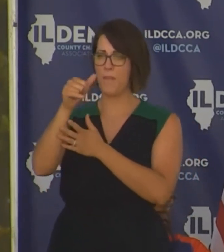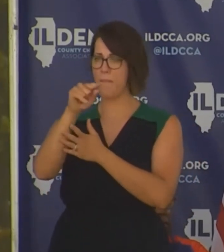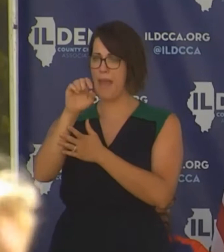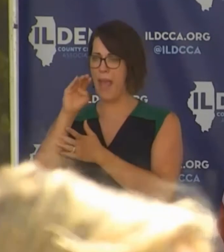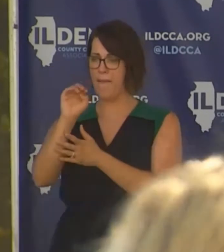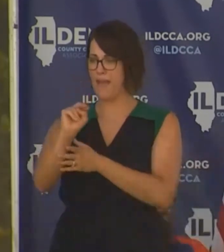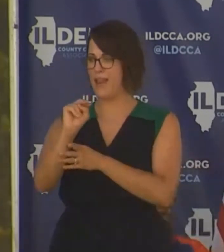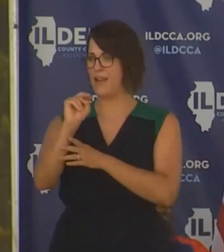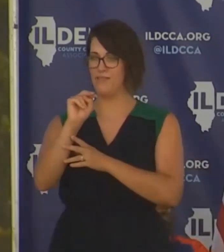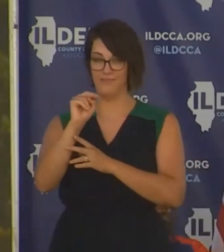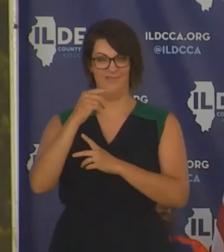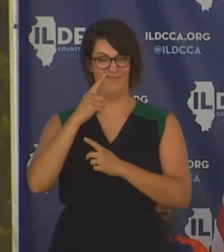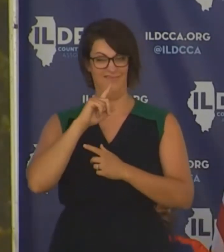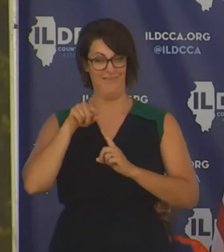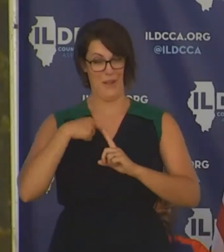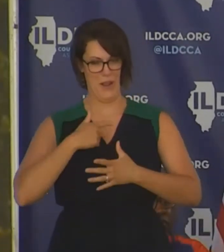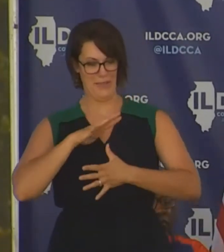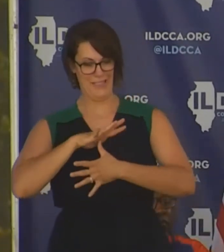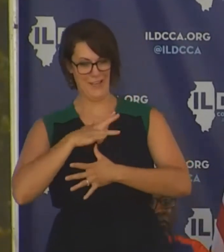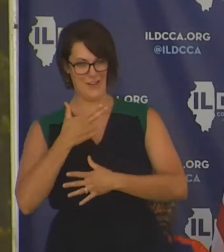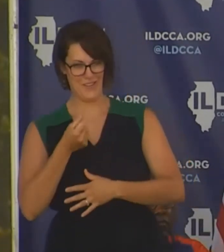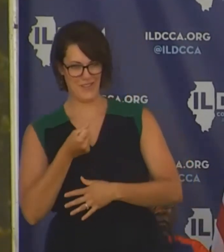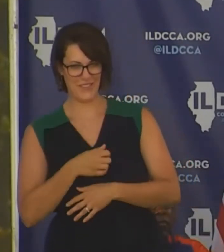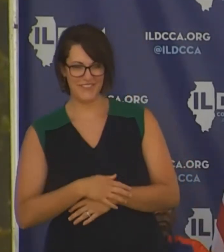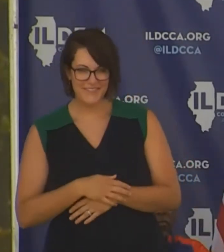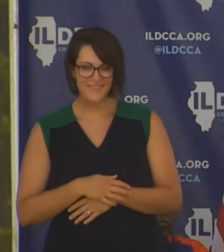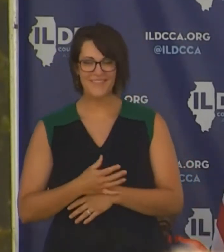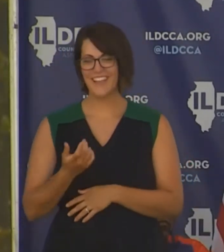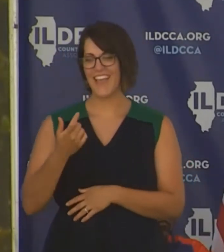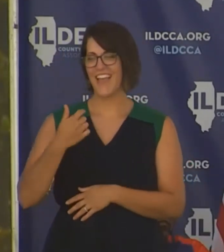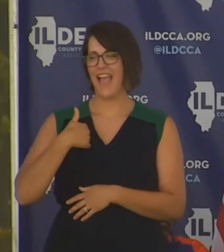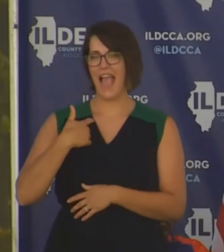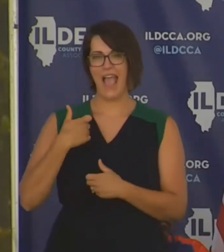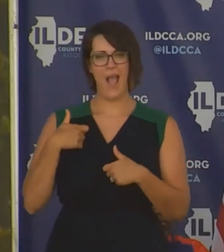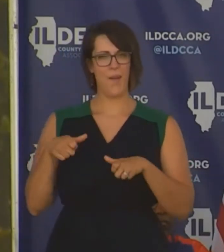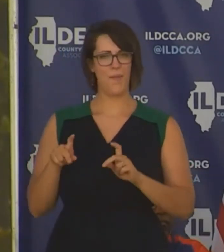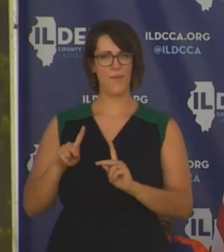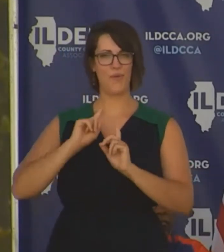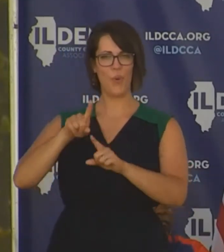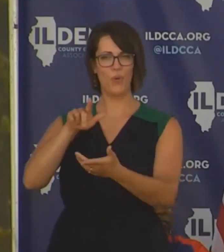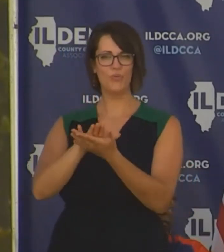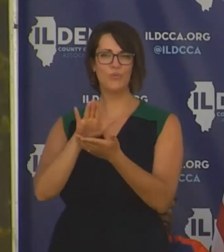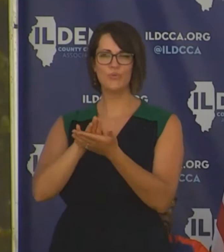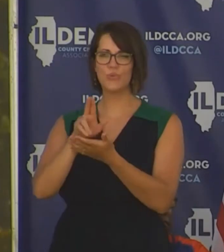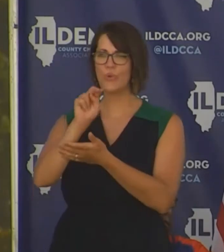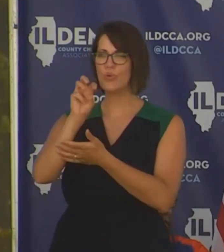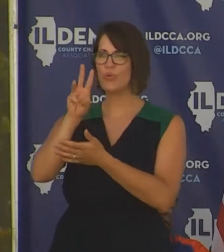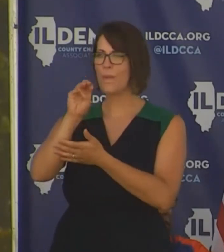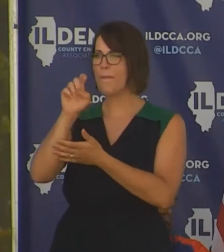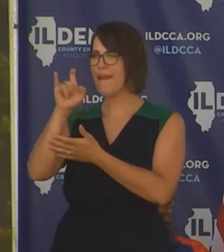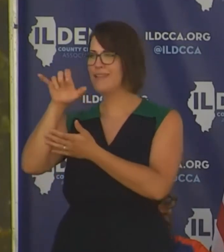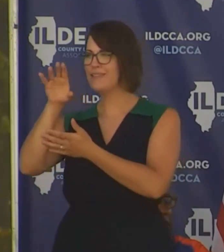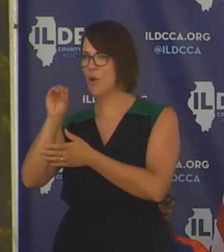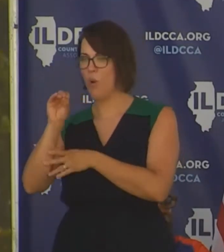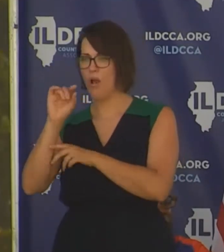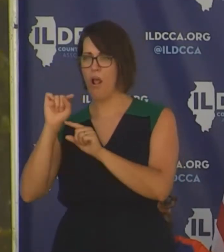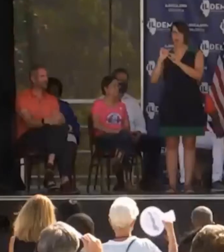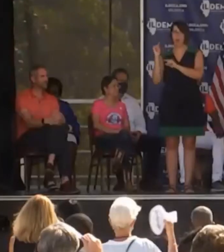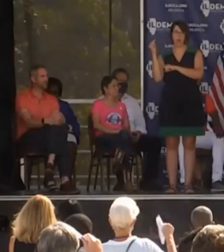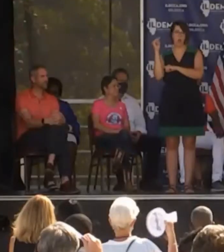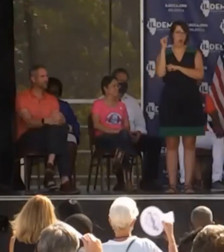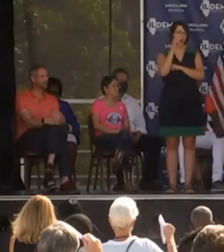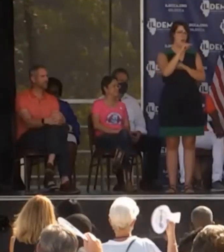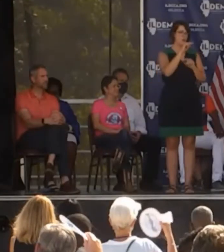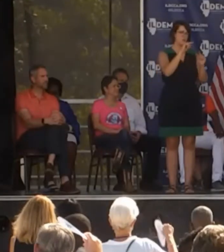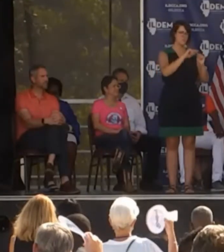senior in high school. And I had a chance to go to school in New Mexico. That was a long ways from my